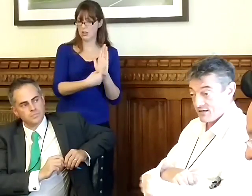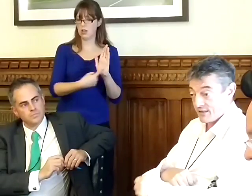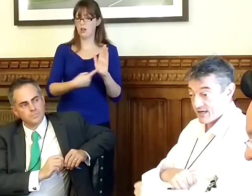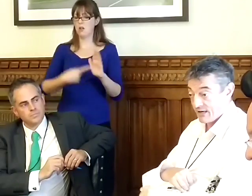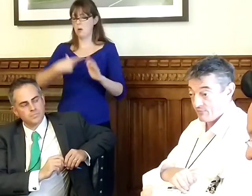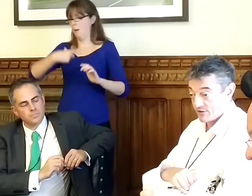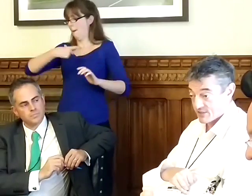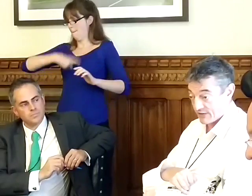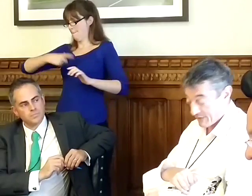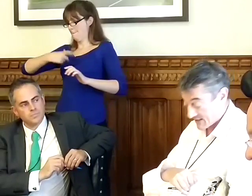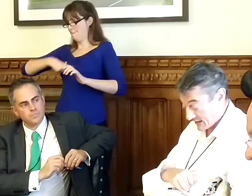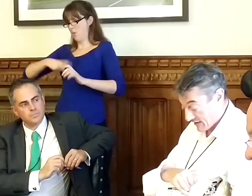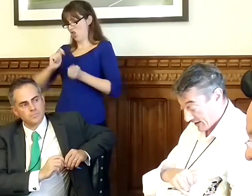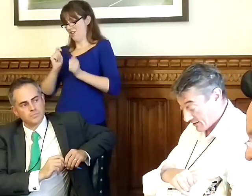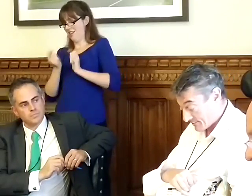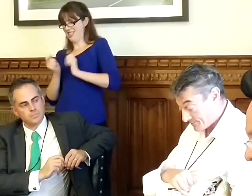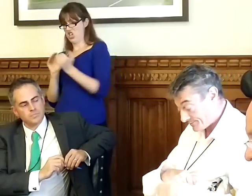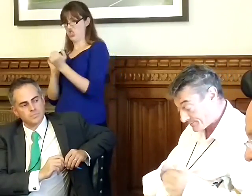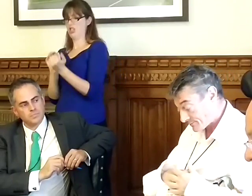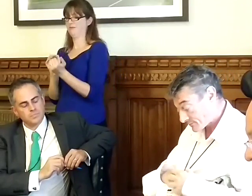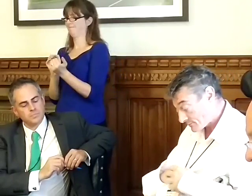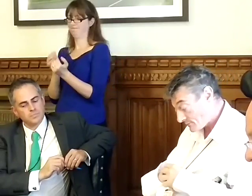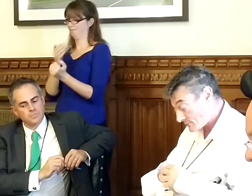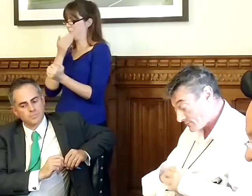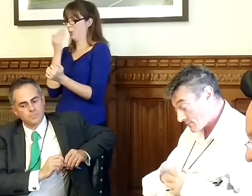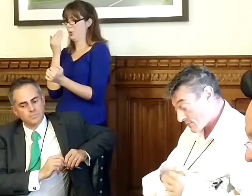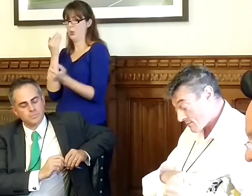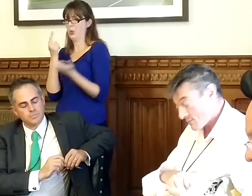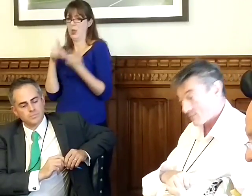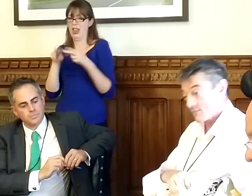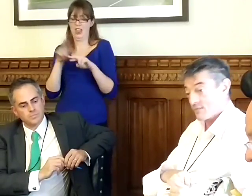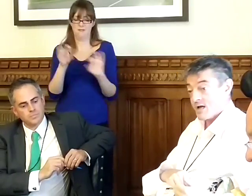resources and a commitment to independent living.